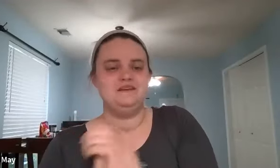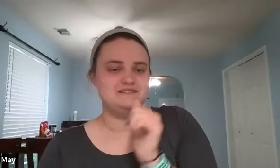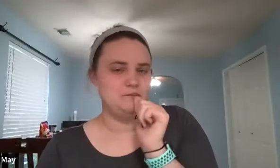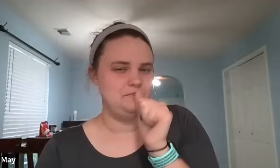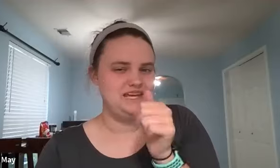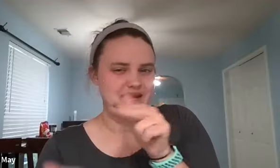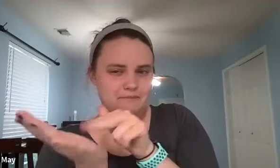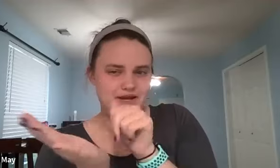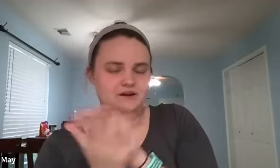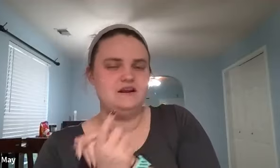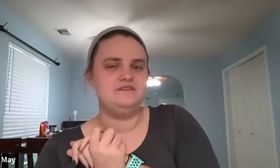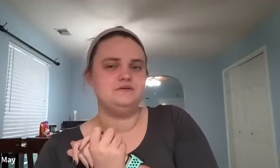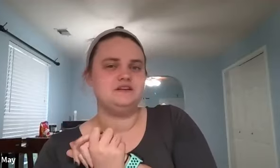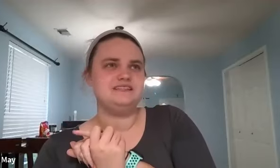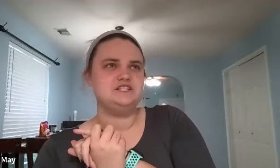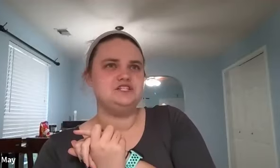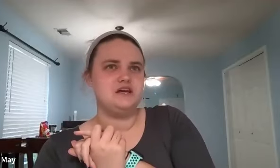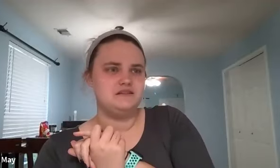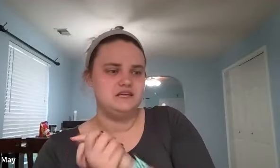So peanut butter. And if you were going to say jelly,